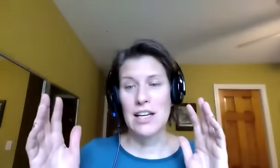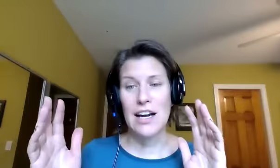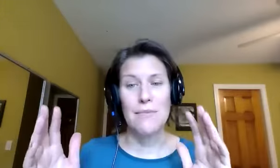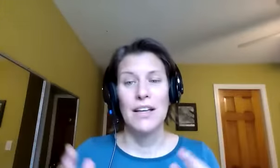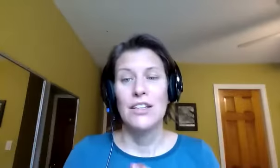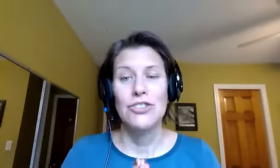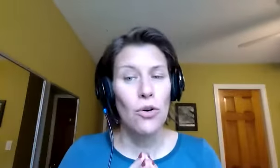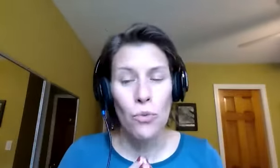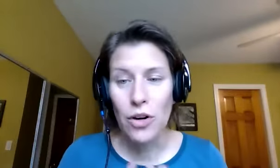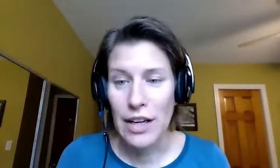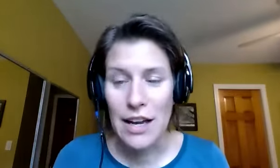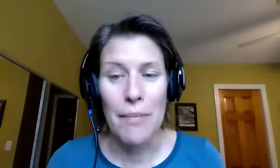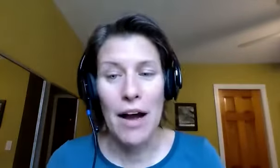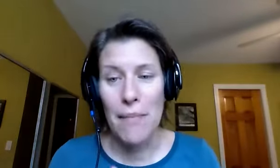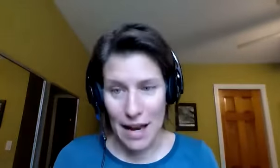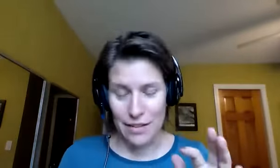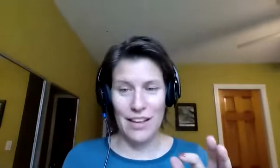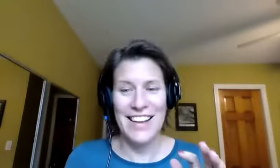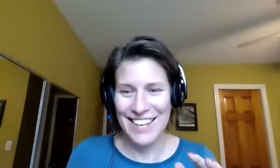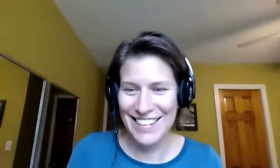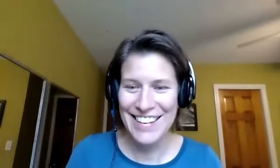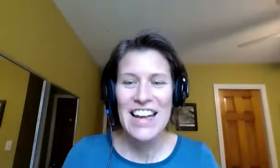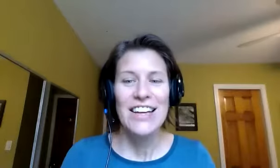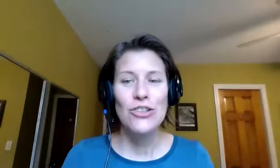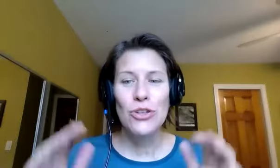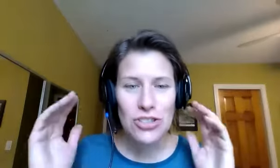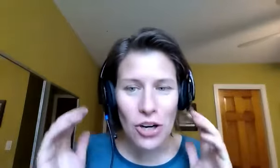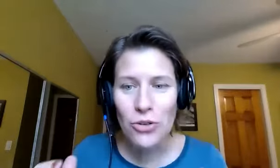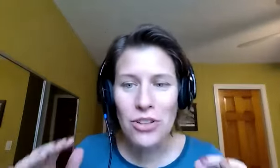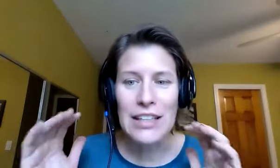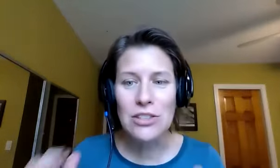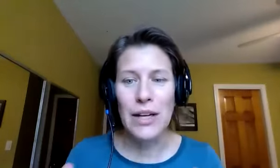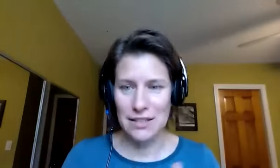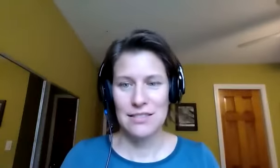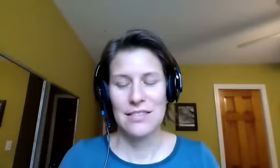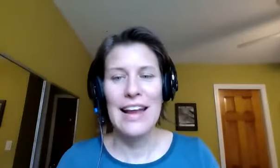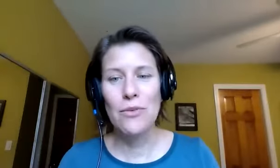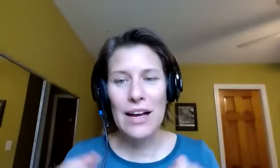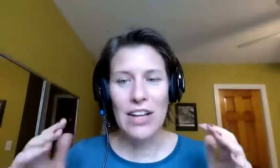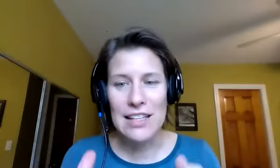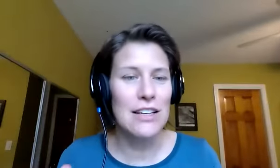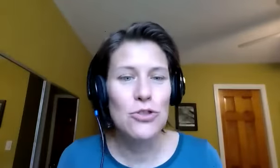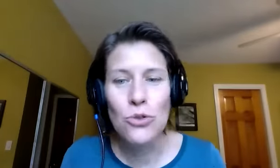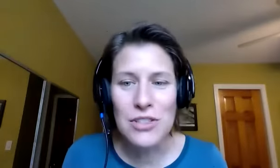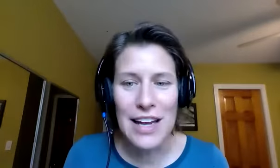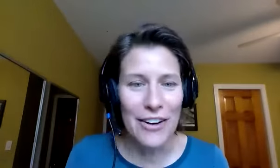time, don't worry about math. You can totally do it. And we have lots of tools now